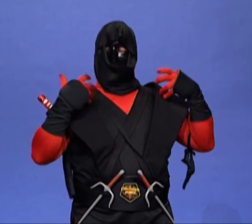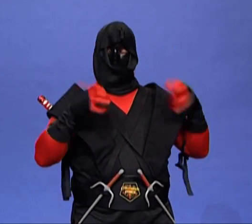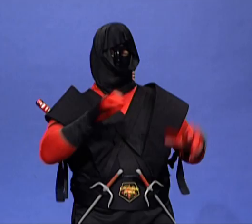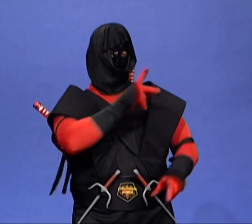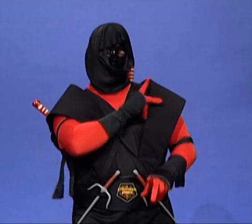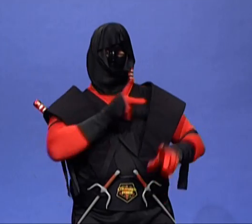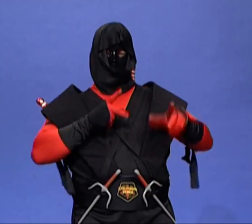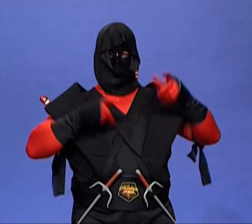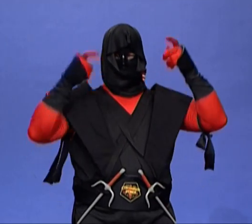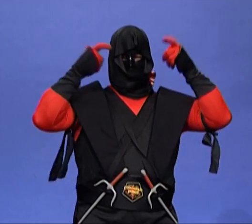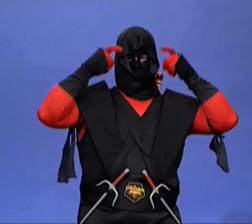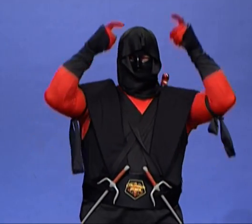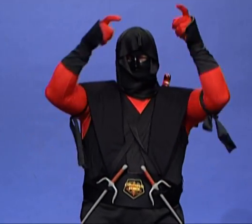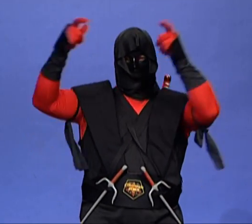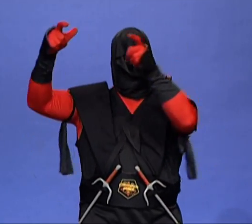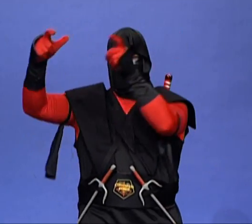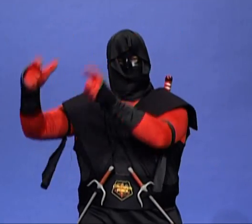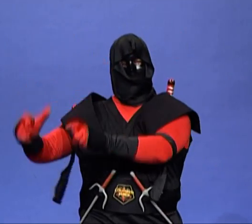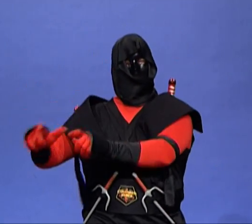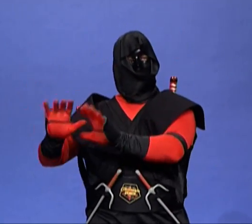being king of where the wild things are.